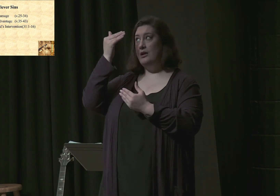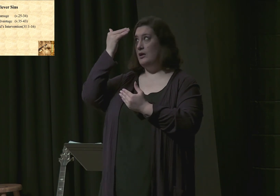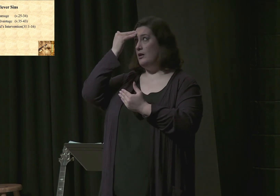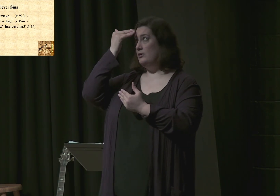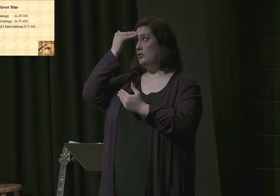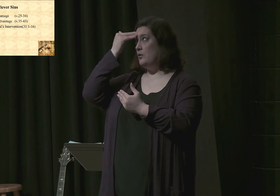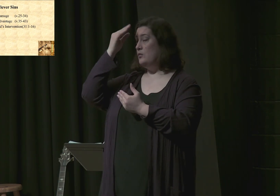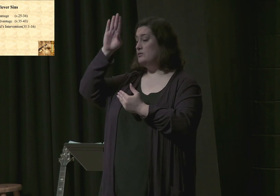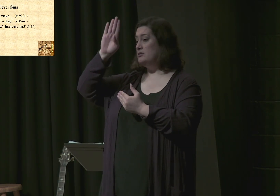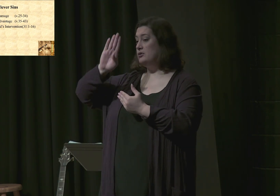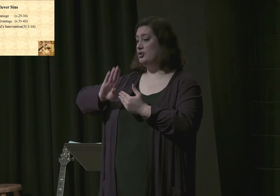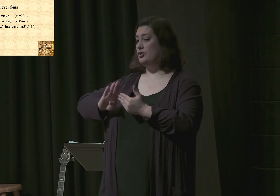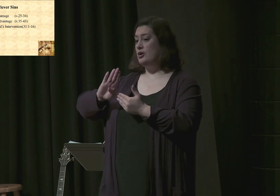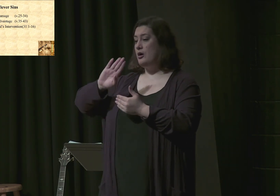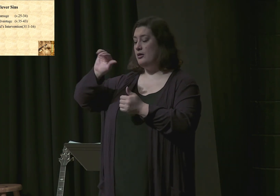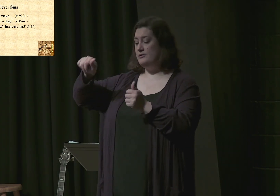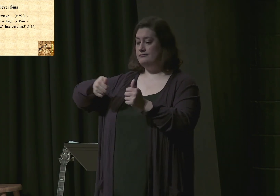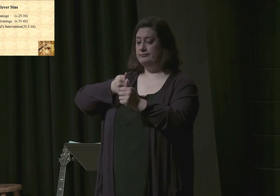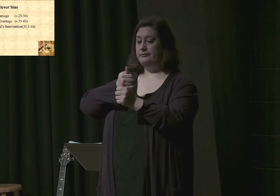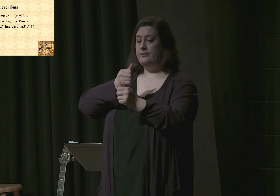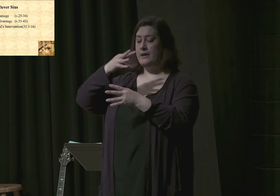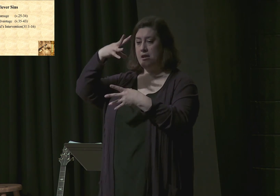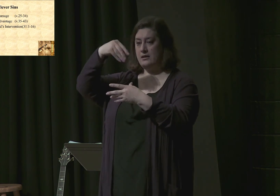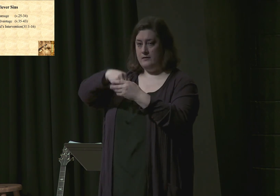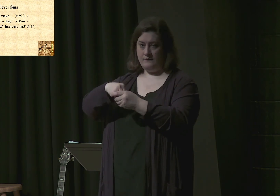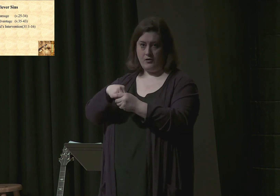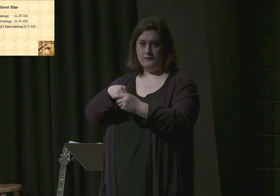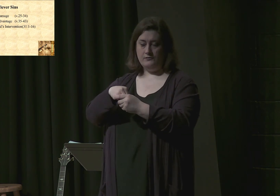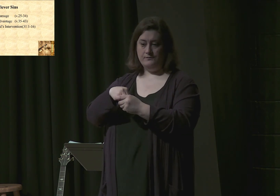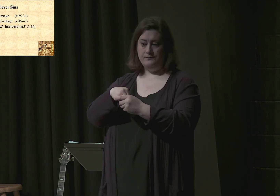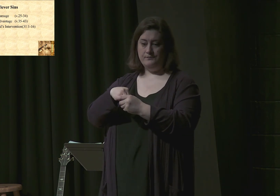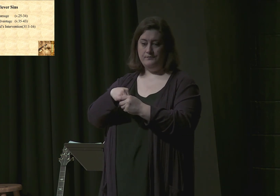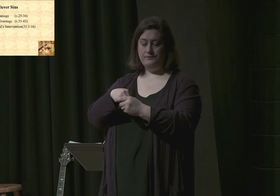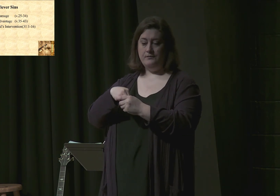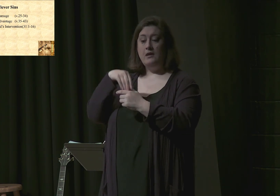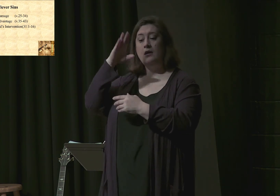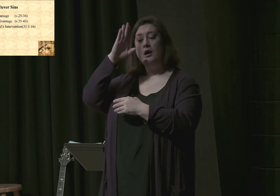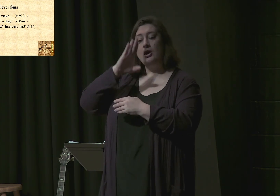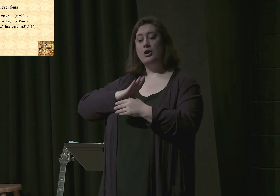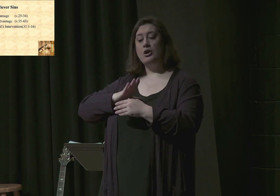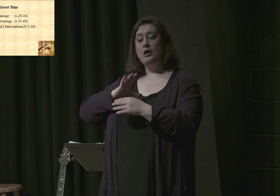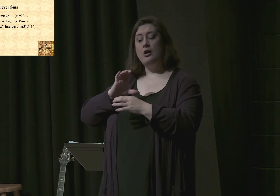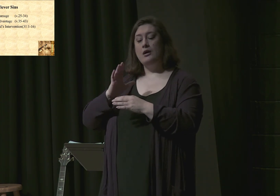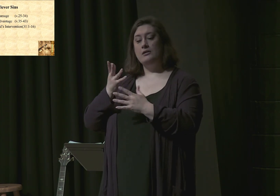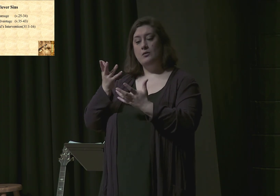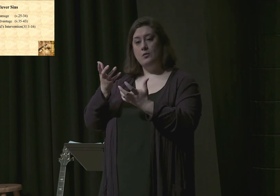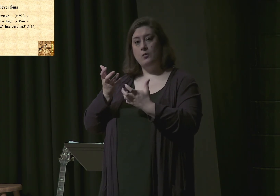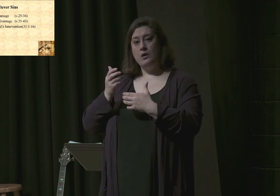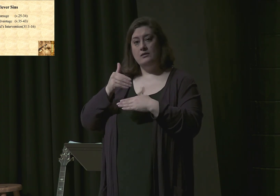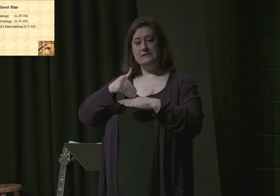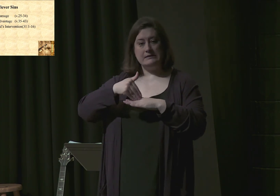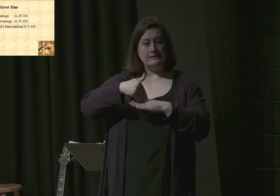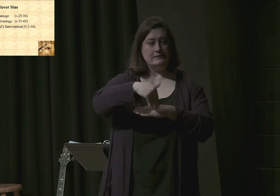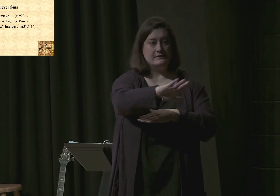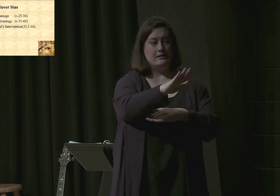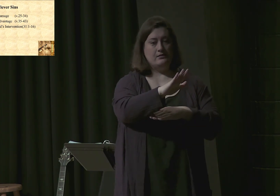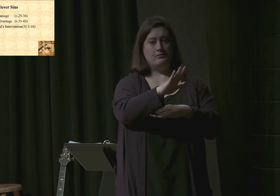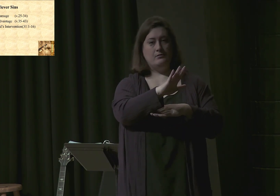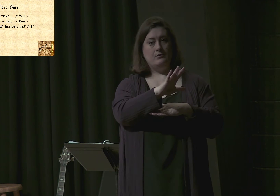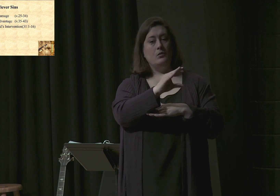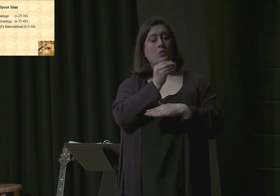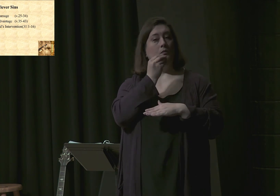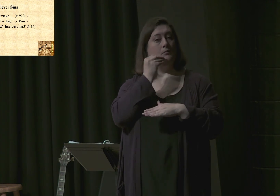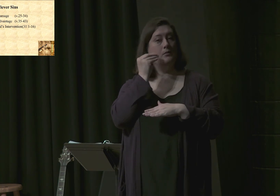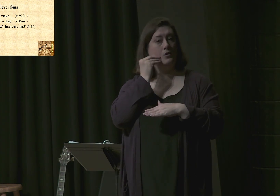Here is an acknowledgement of God's intervention. God now moves to dislodge Jacob and